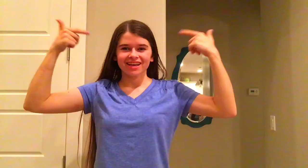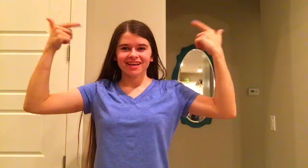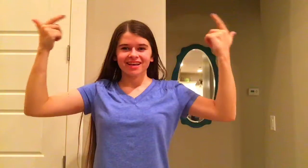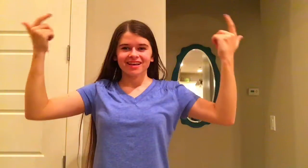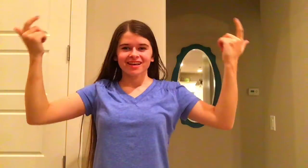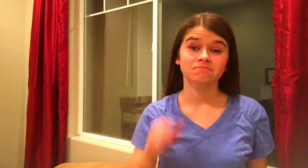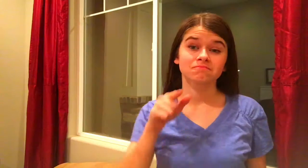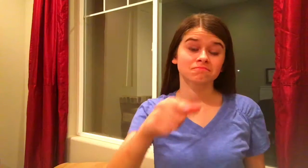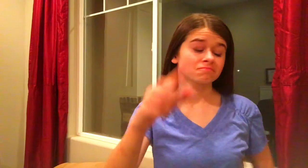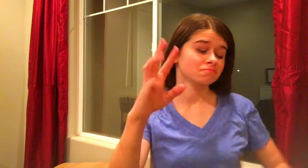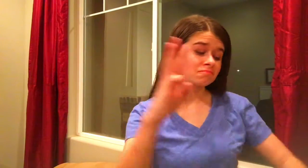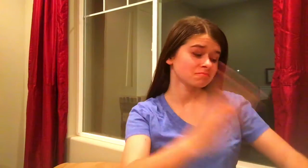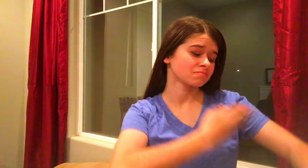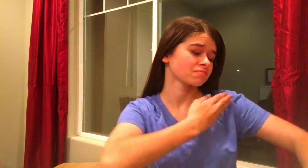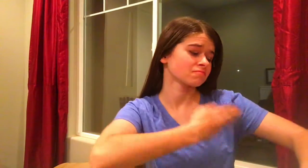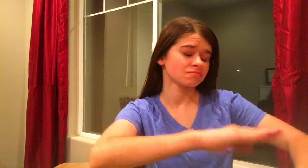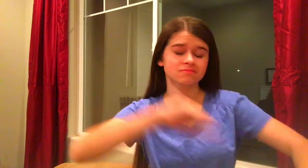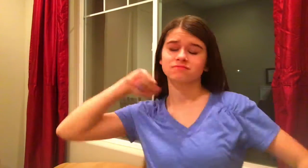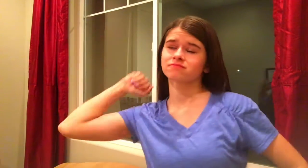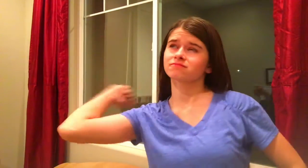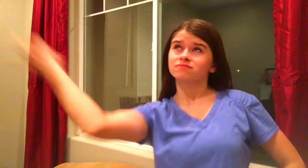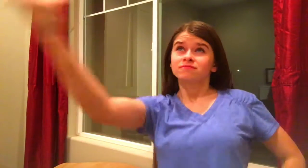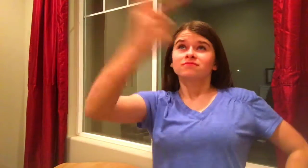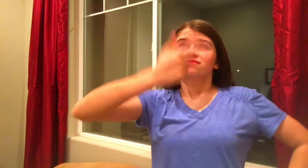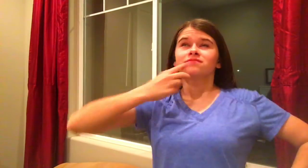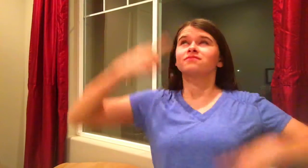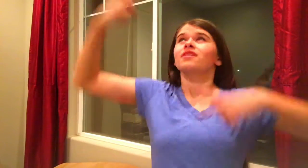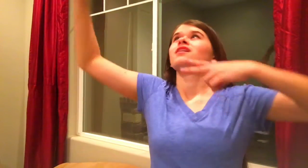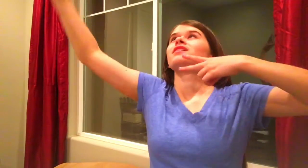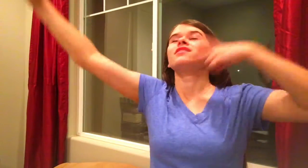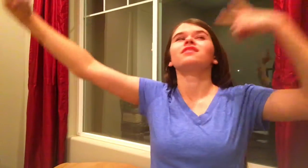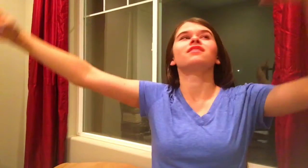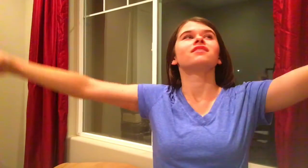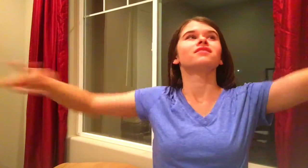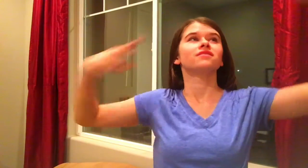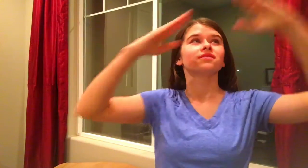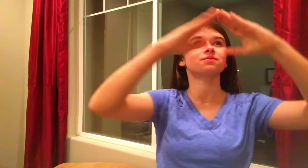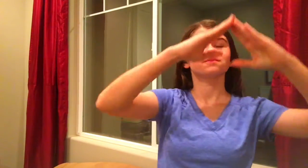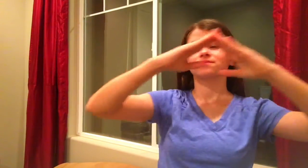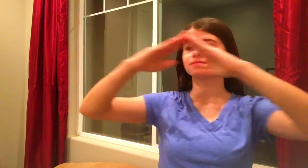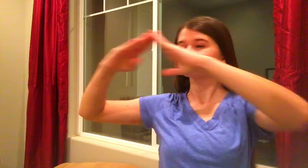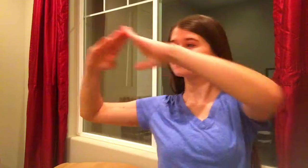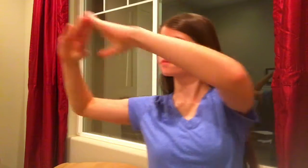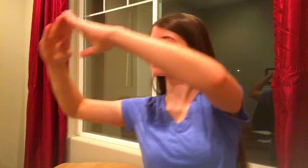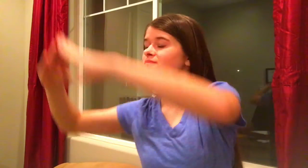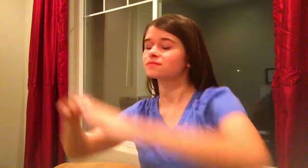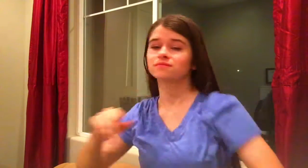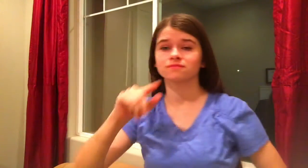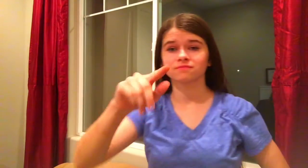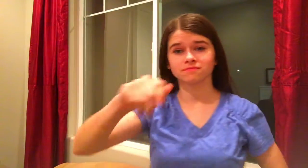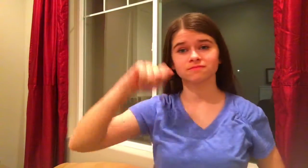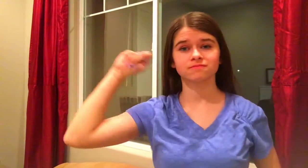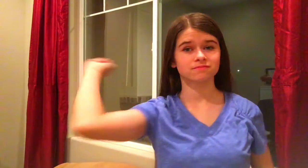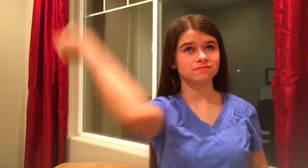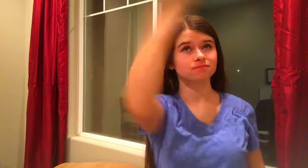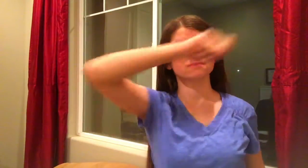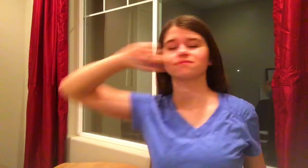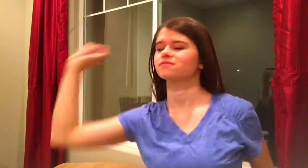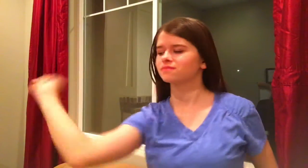Can you sing with all the voices of the mountain Can you paint